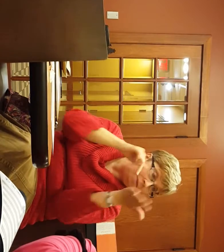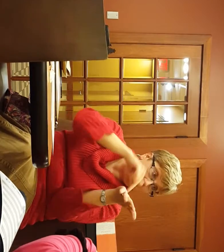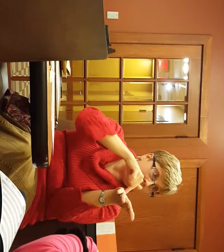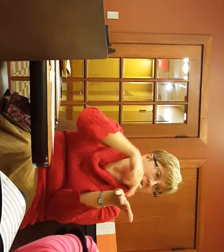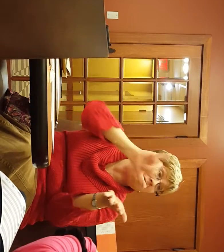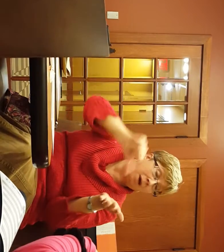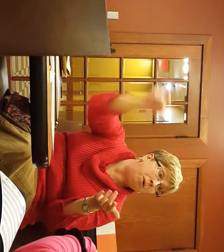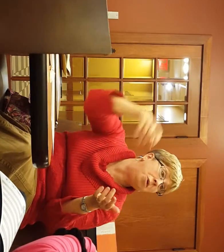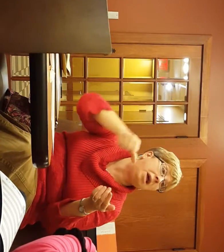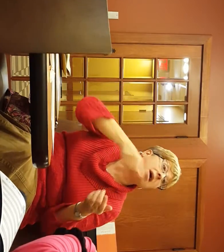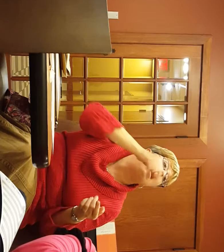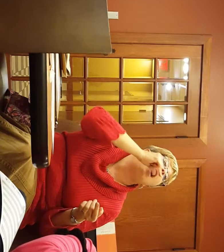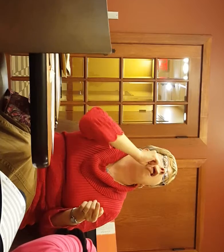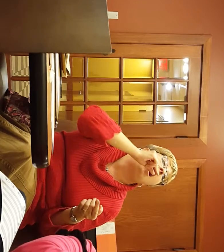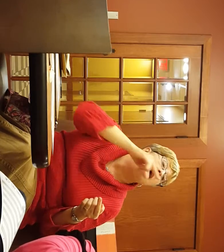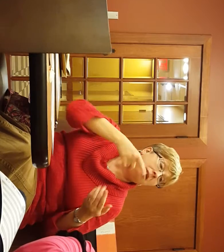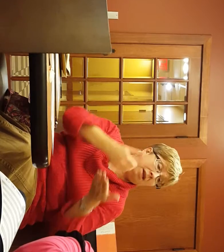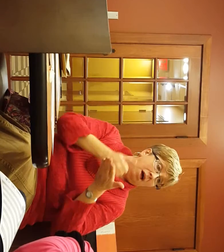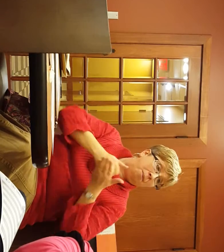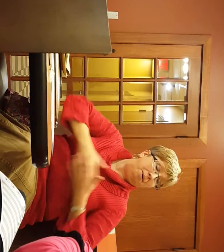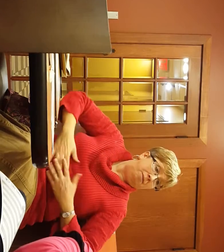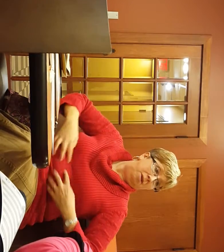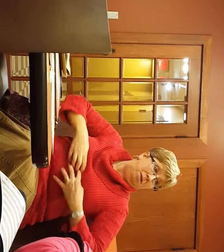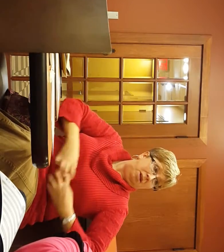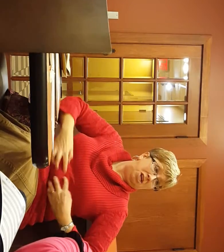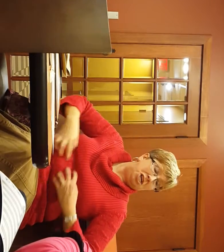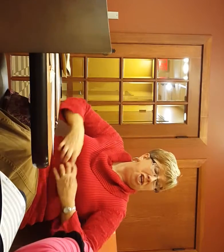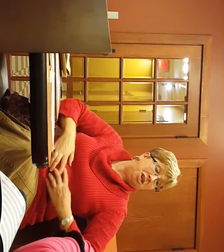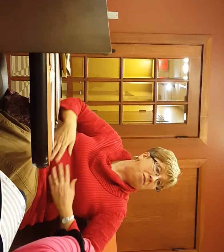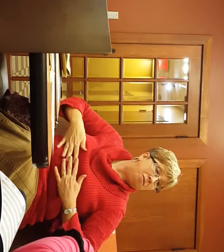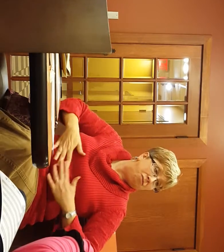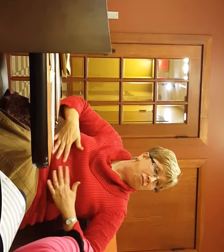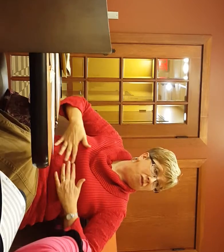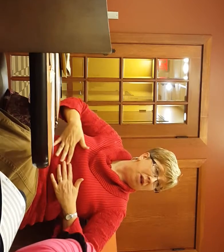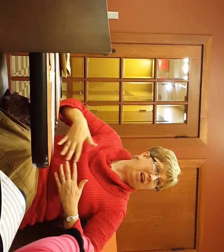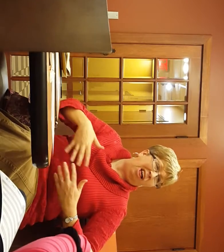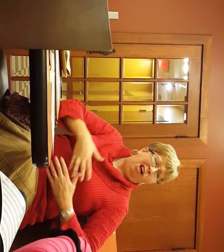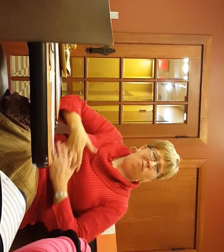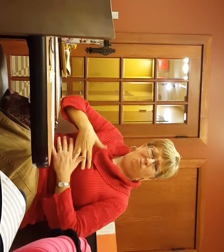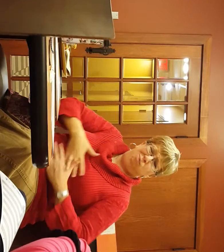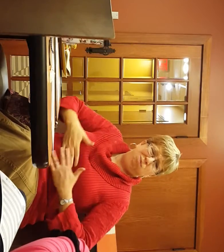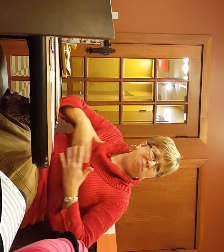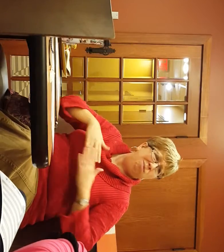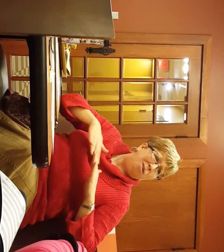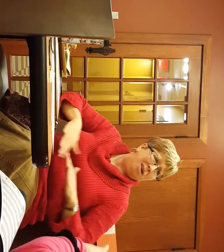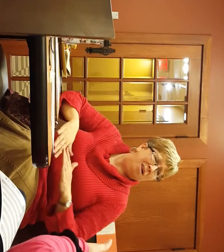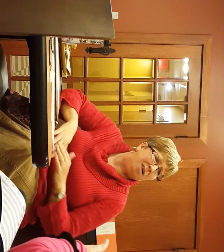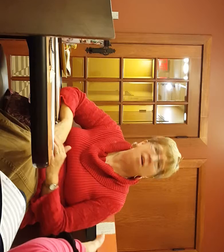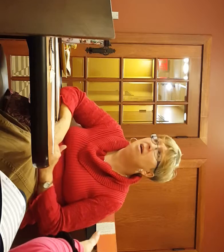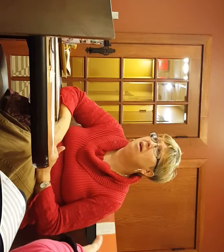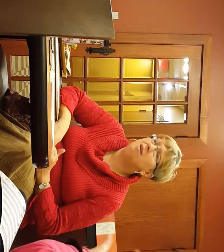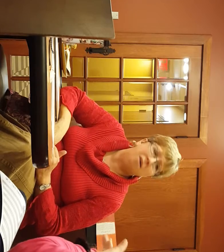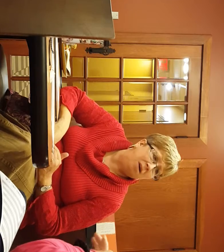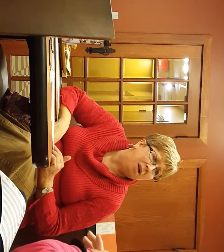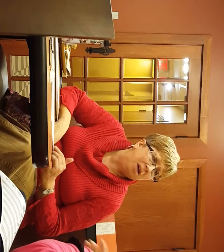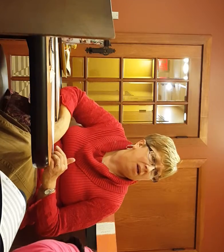be used Can. in helping and digestion? Because I knew my husband like